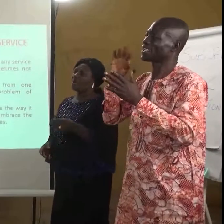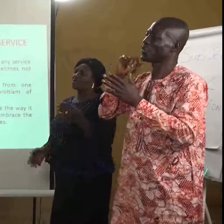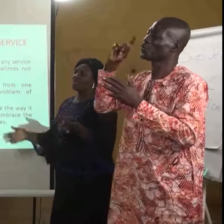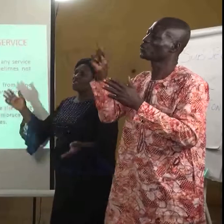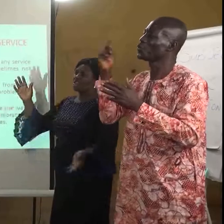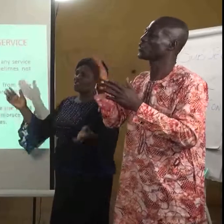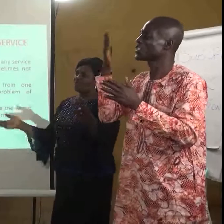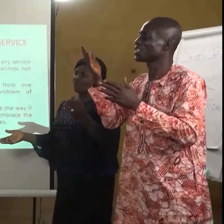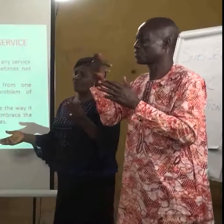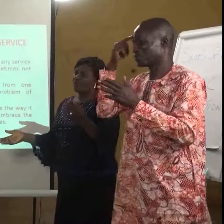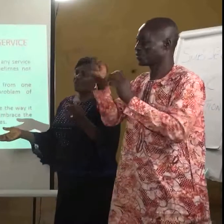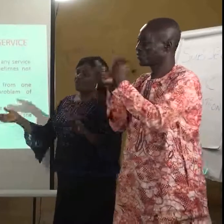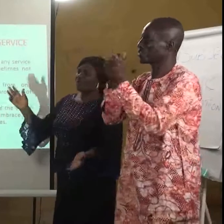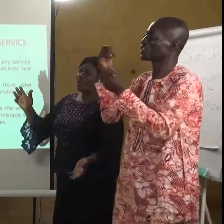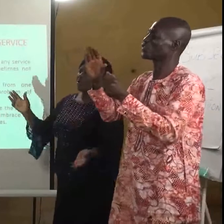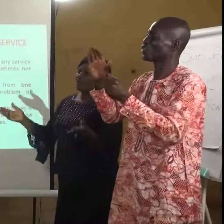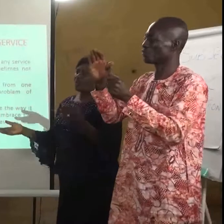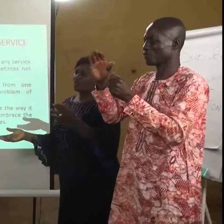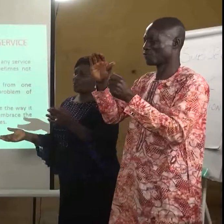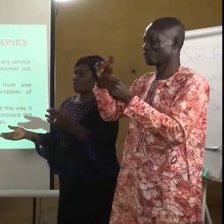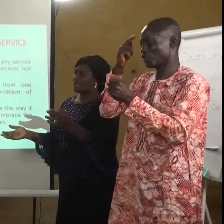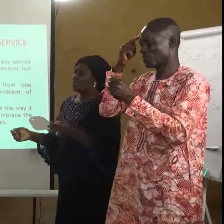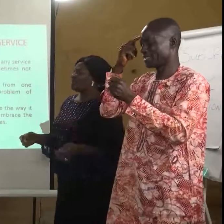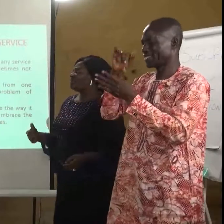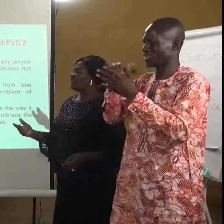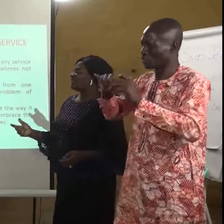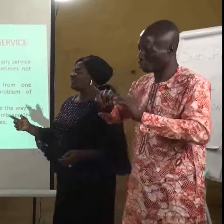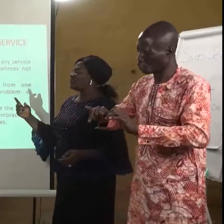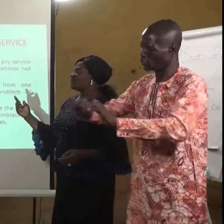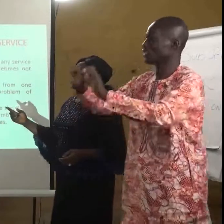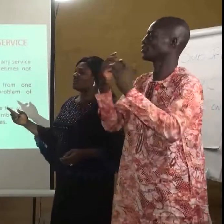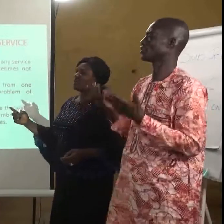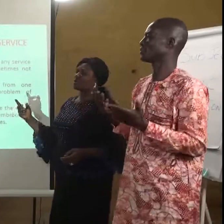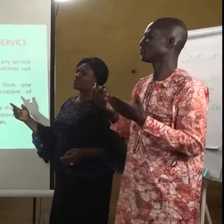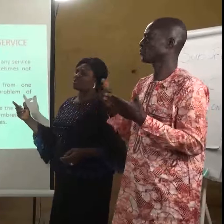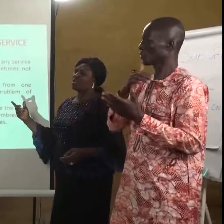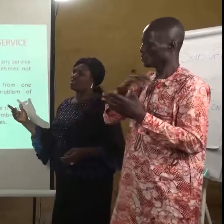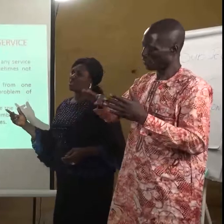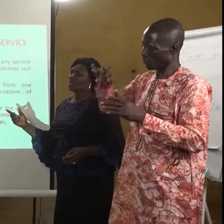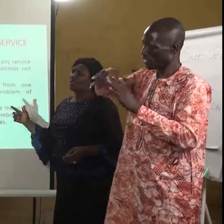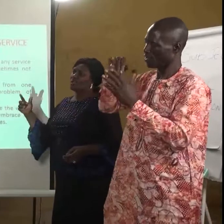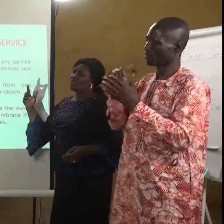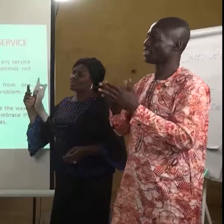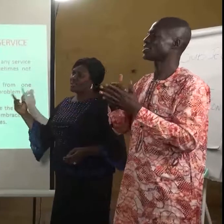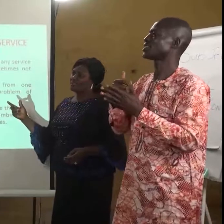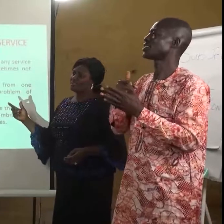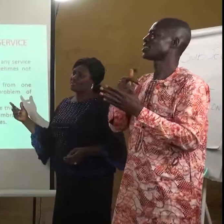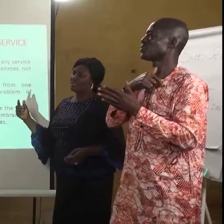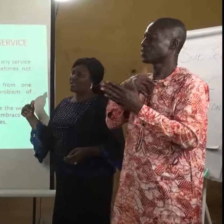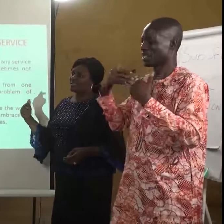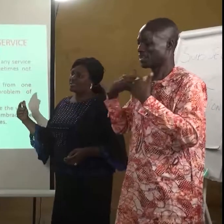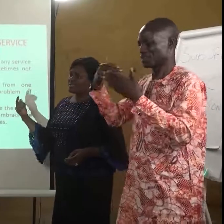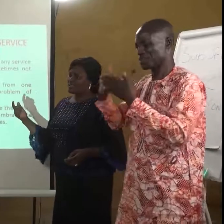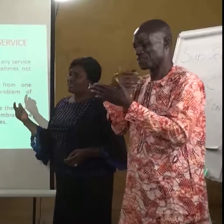that because of the change of government from one government to the other, you find out that we tend not to enjoy the